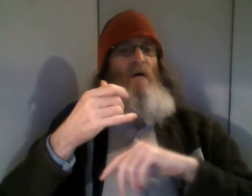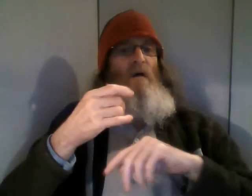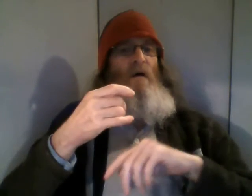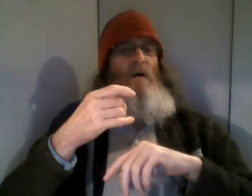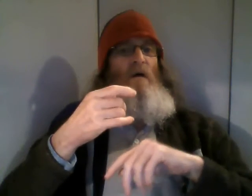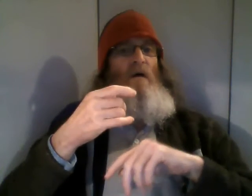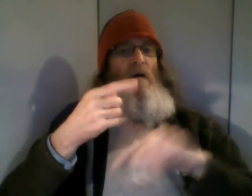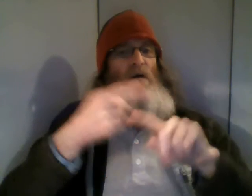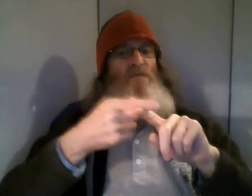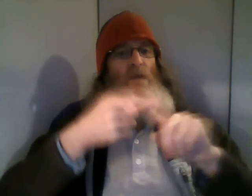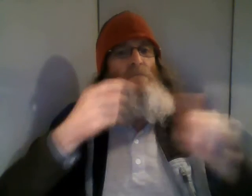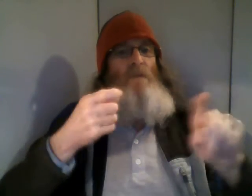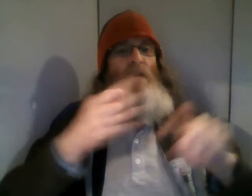need to start the fire. Hey,